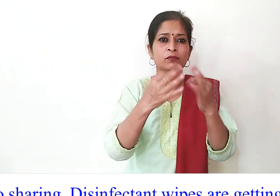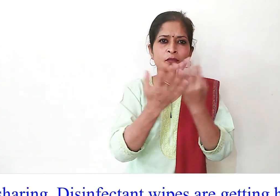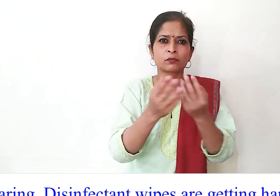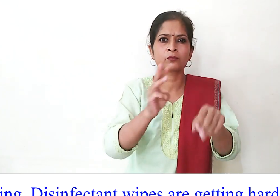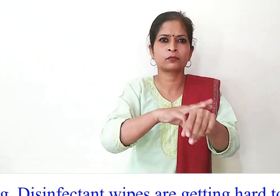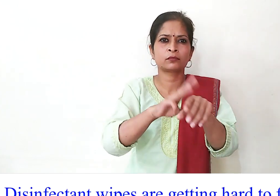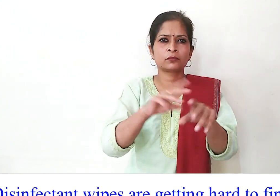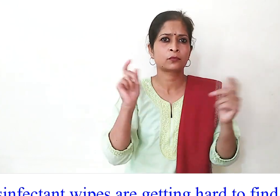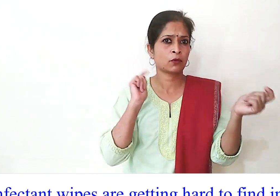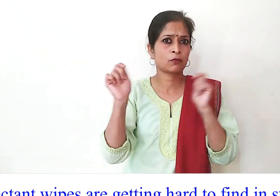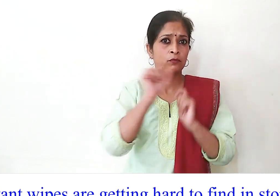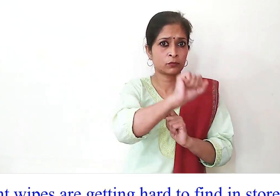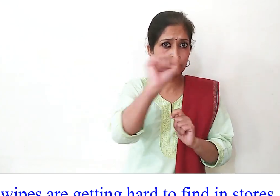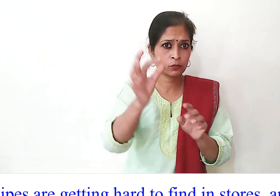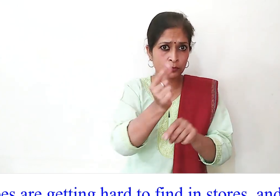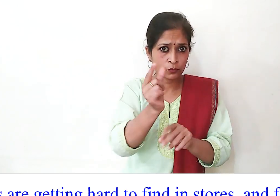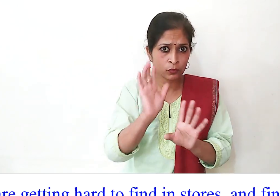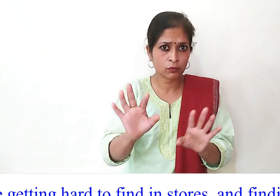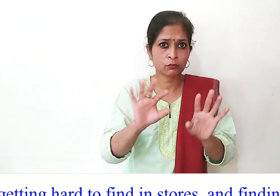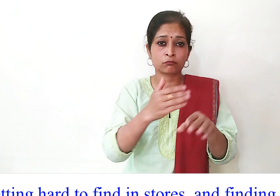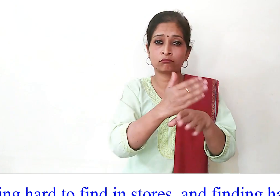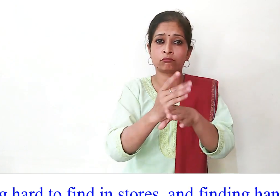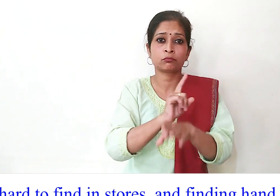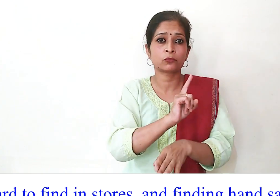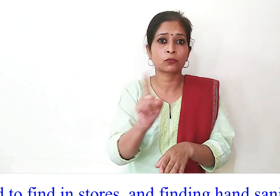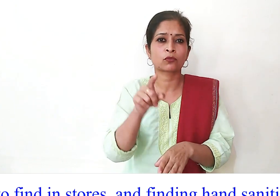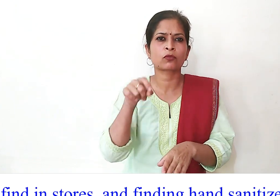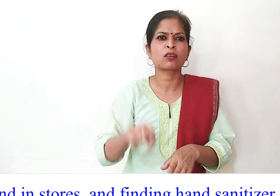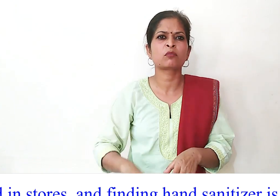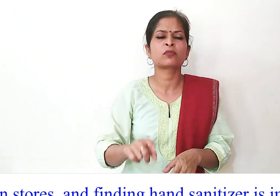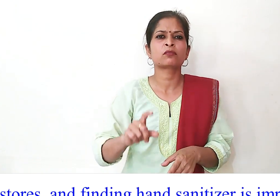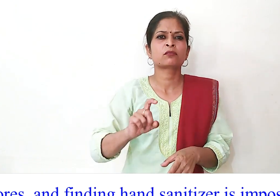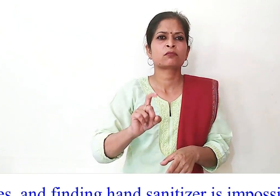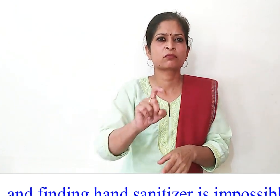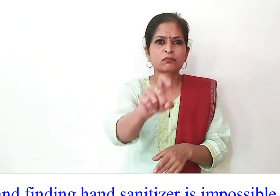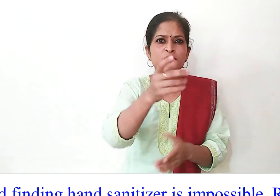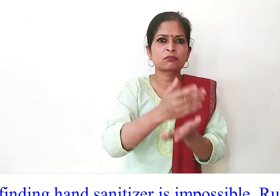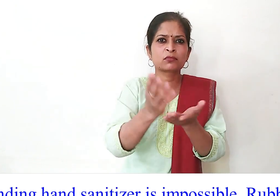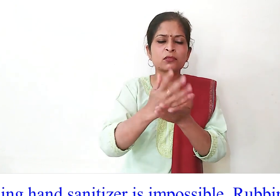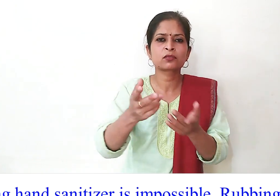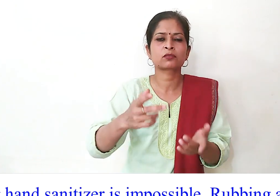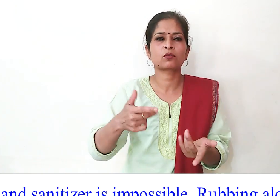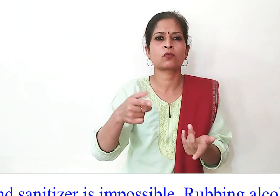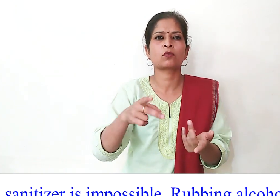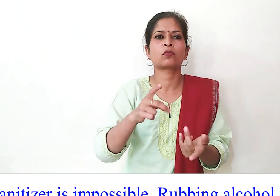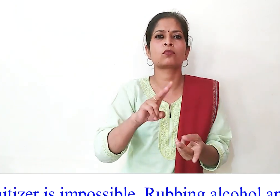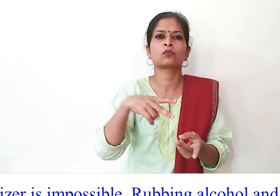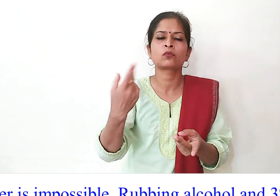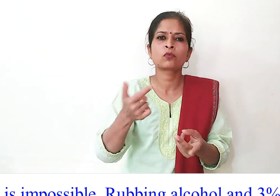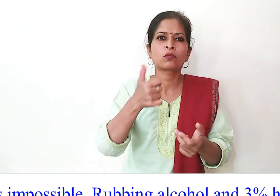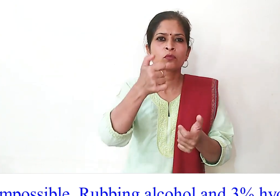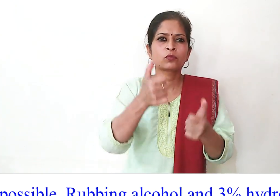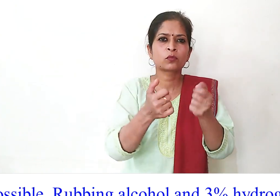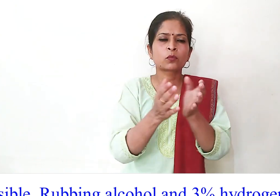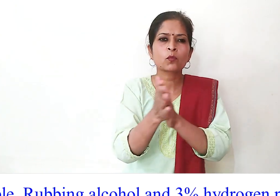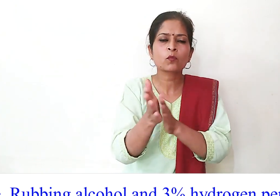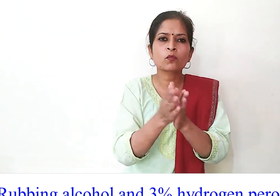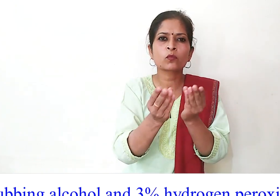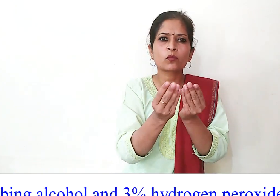are getting hard to find in stores, and finding hand sanitizer is impossible. Rubbing alcohol and